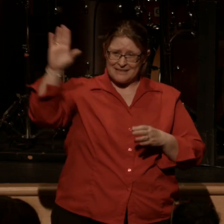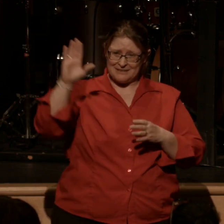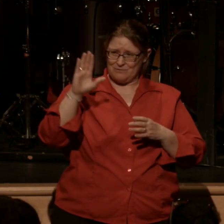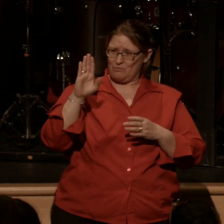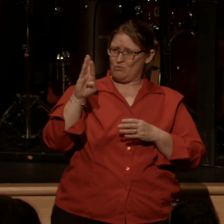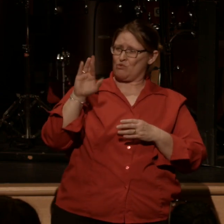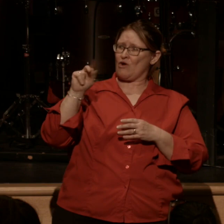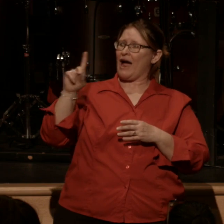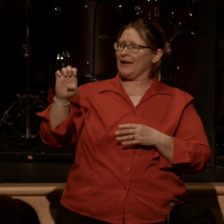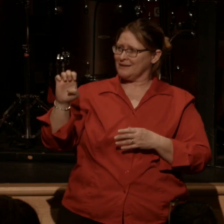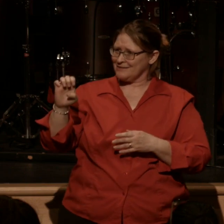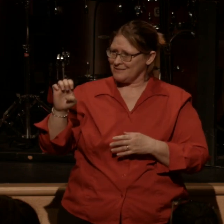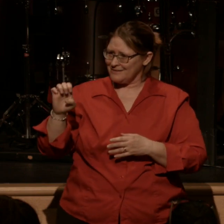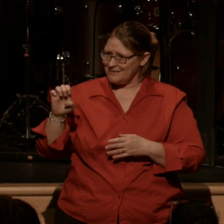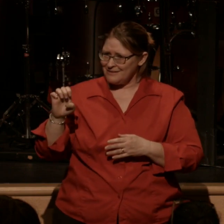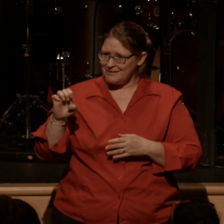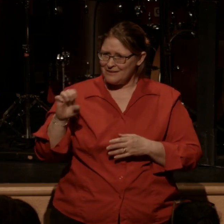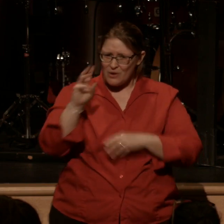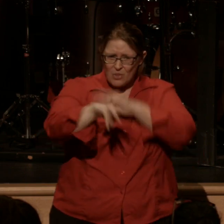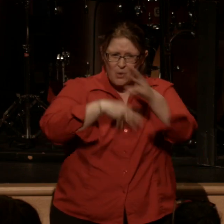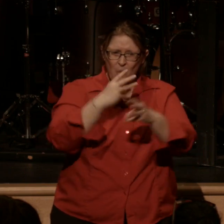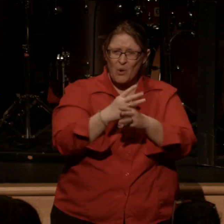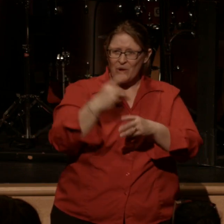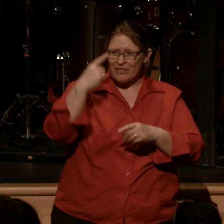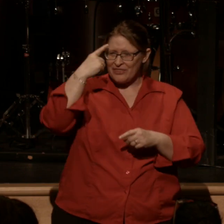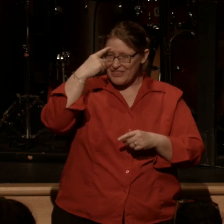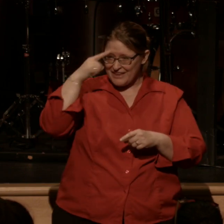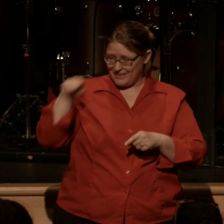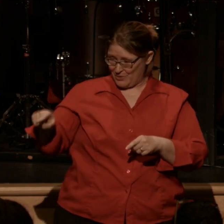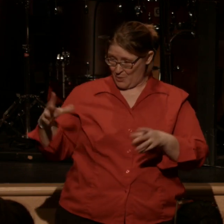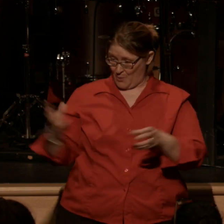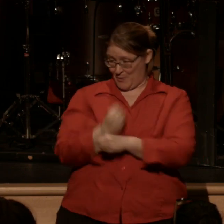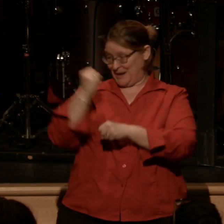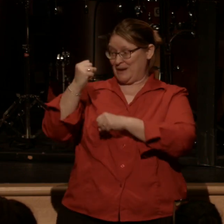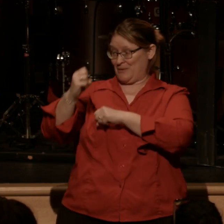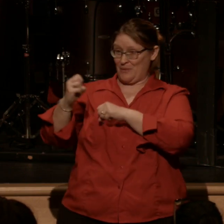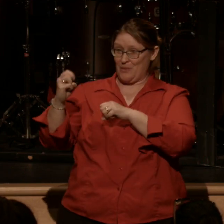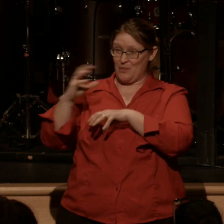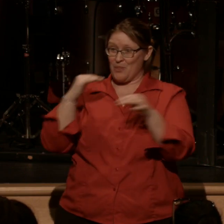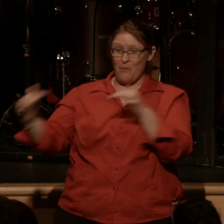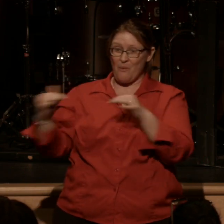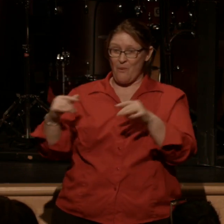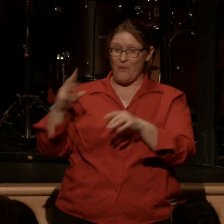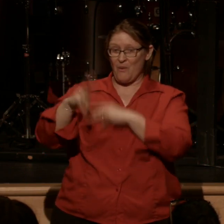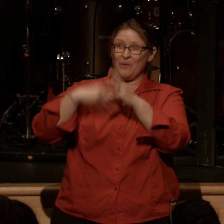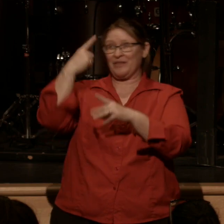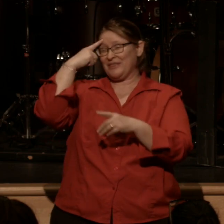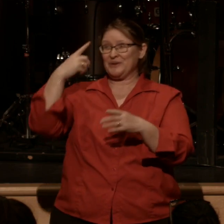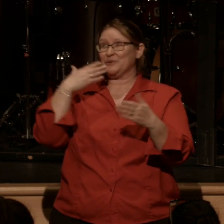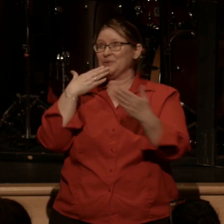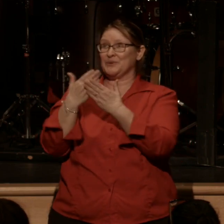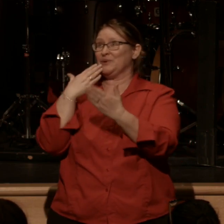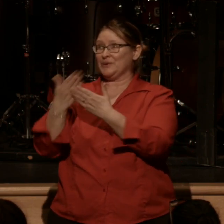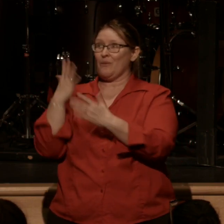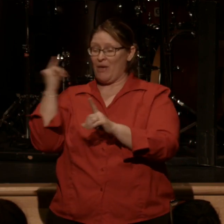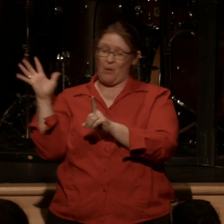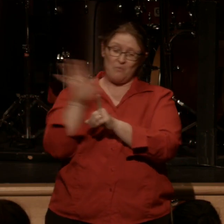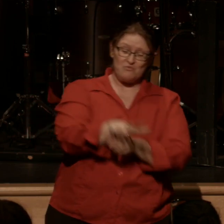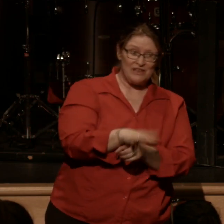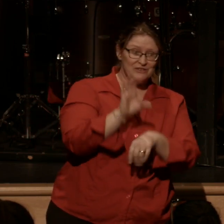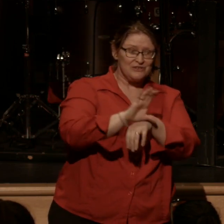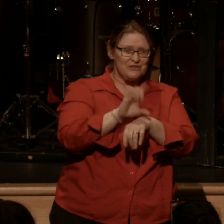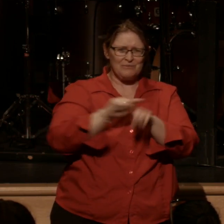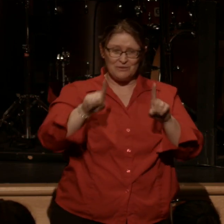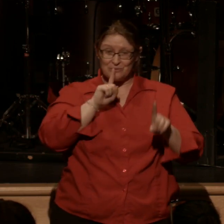bride? And so the world thinks they're winning the war. They think that they're doing good things because they want to oppress the church. But